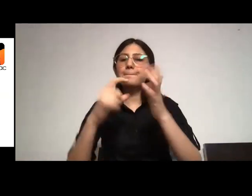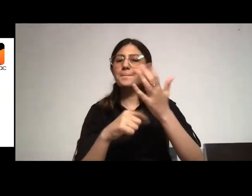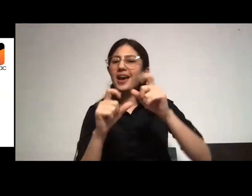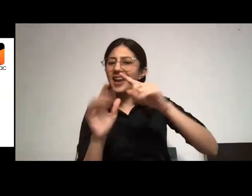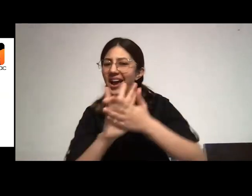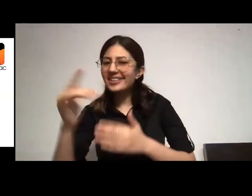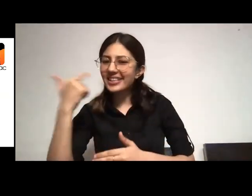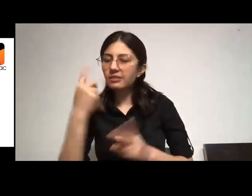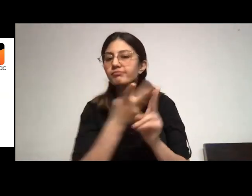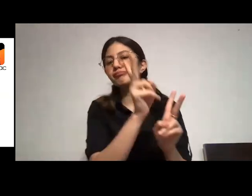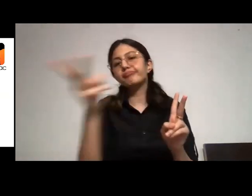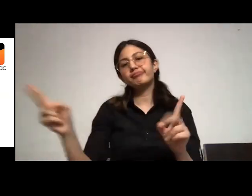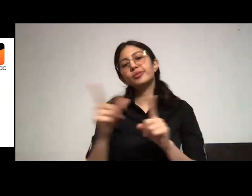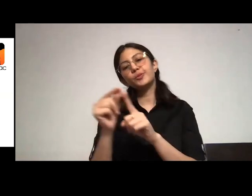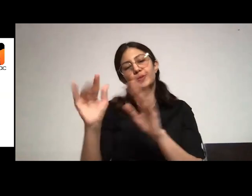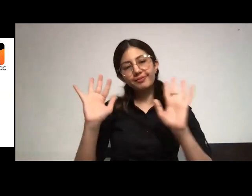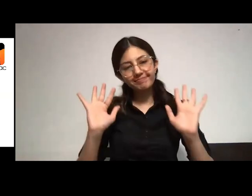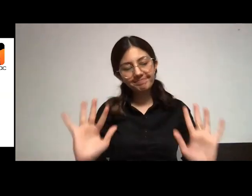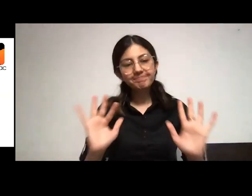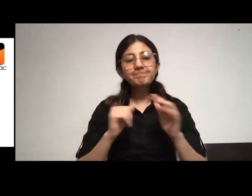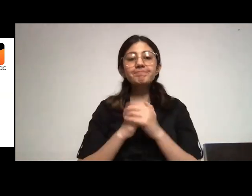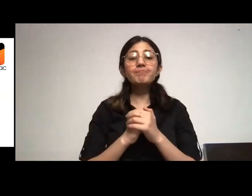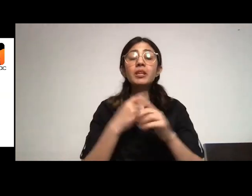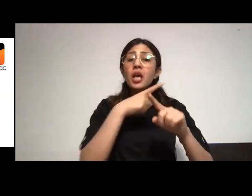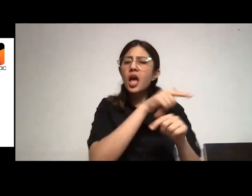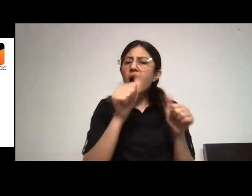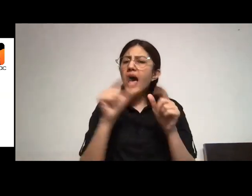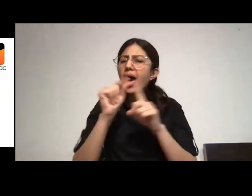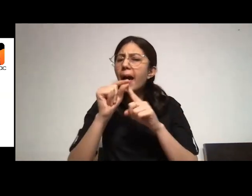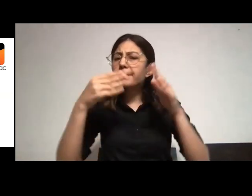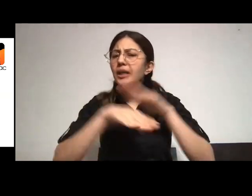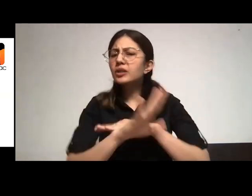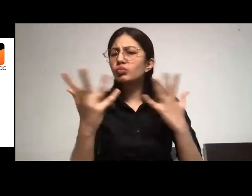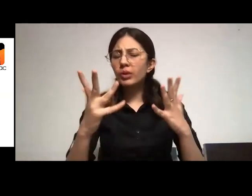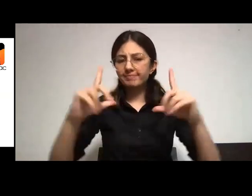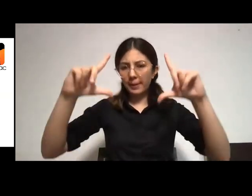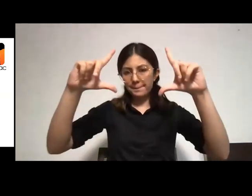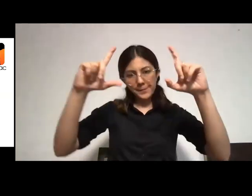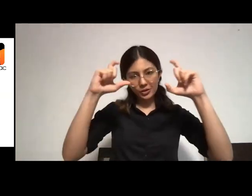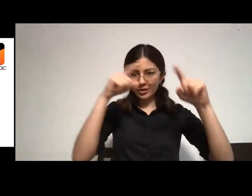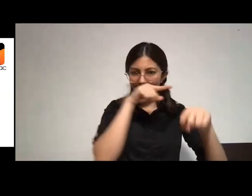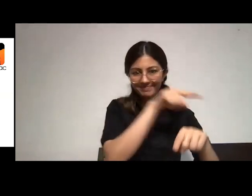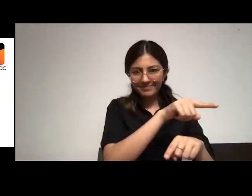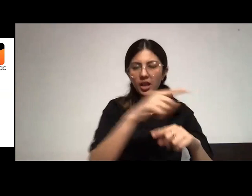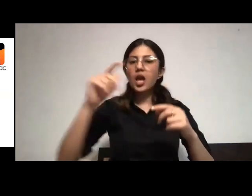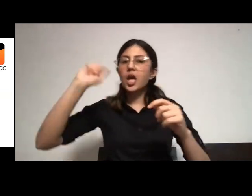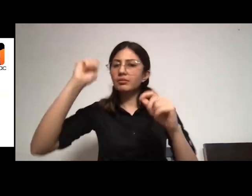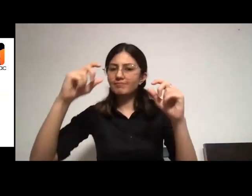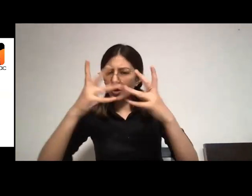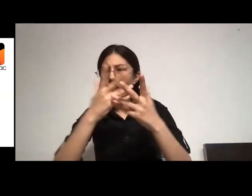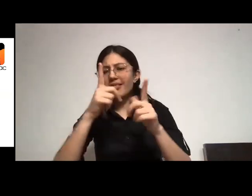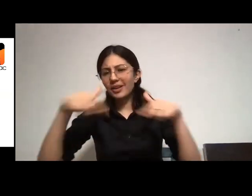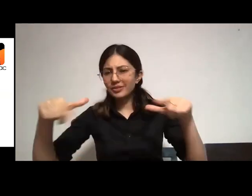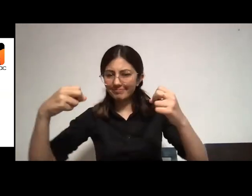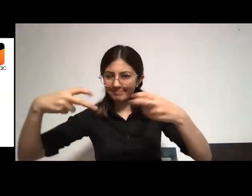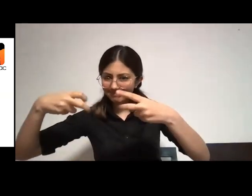is basically, it has a screen with text and with pictures, and the child or the individual